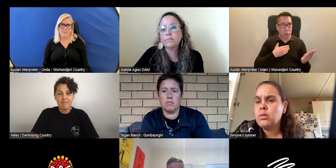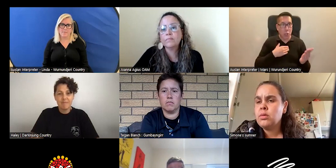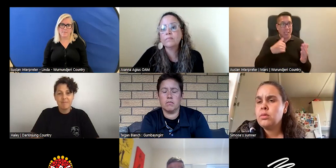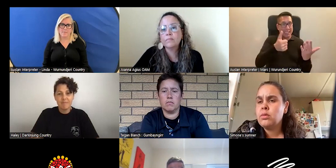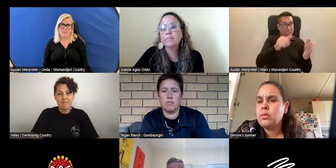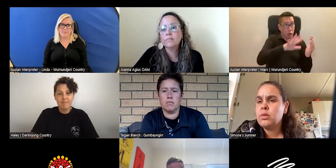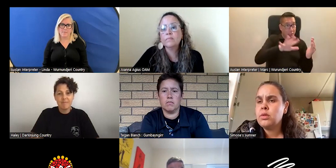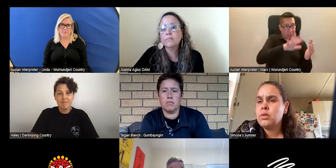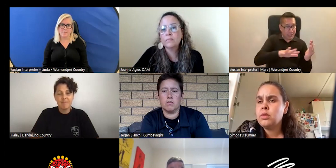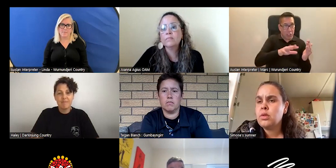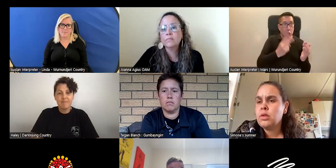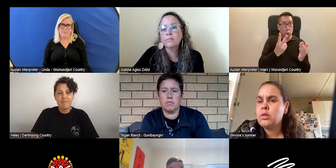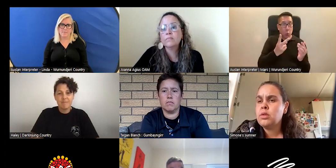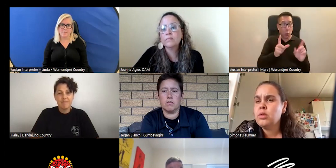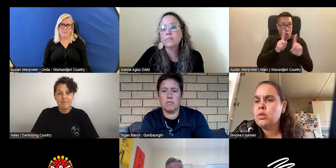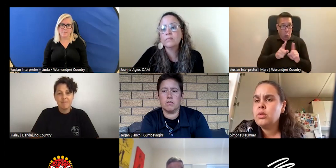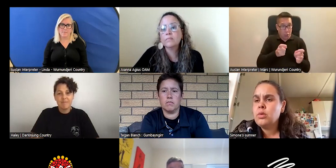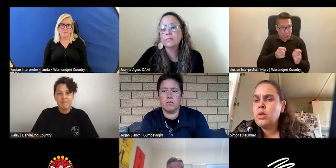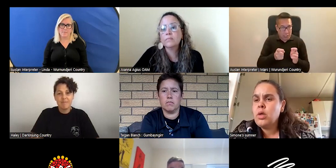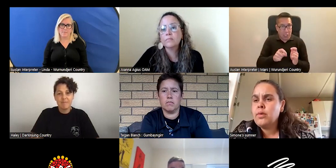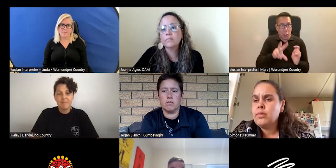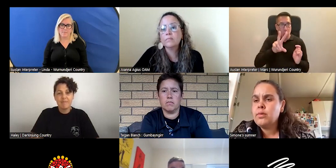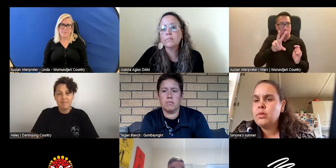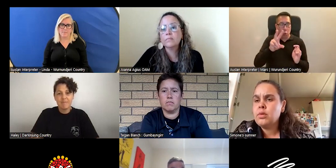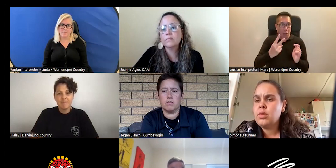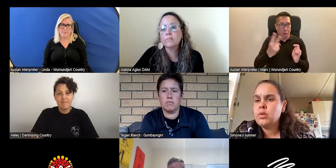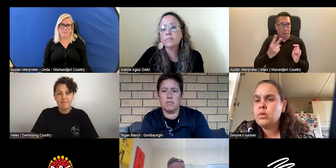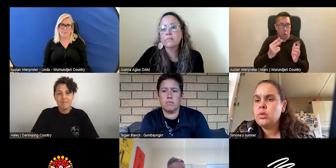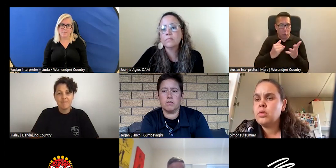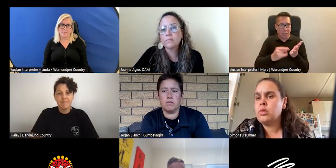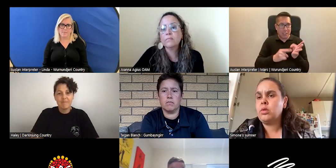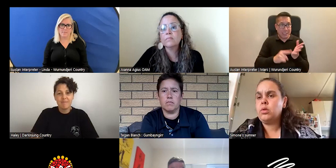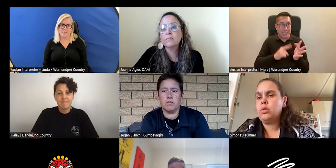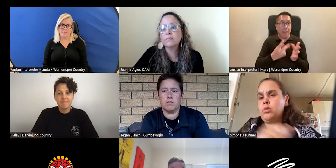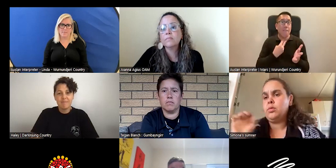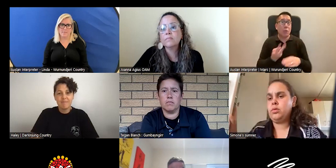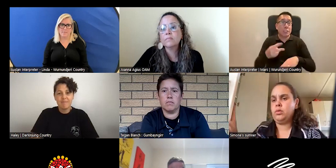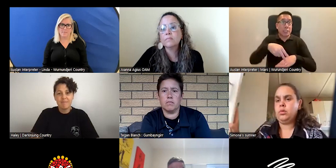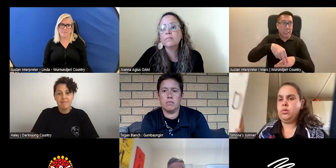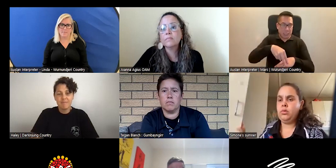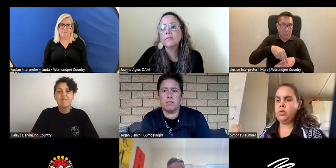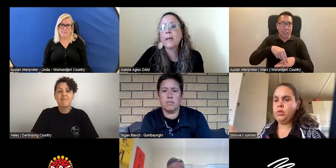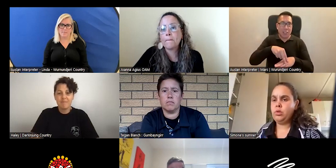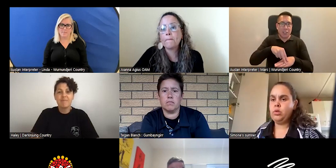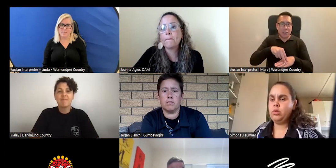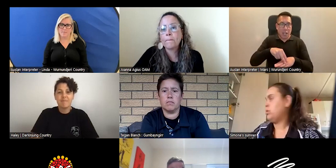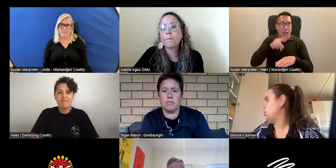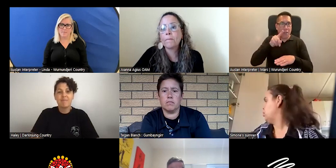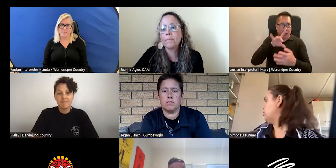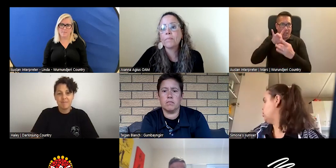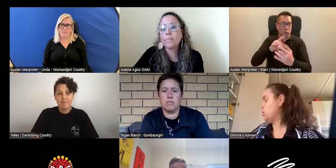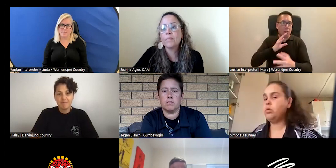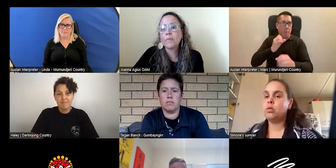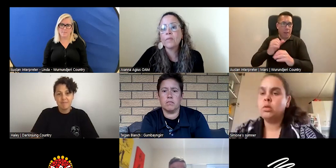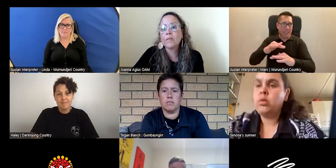2 co-chairs, 12 will do the state voice. And the state voice, they're the ones that get to engage with the Parliament of